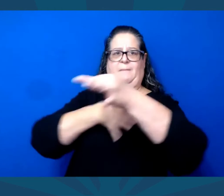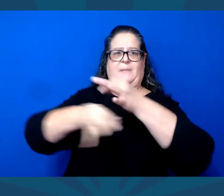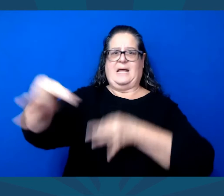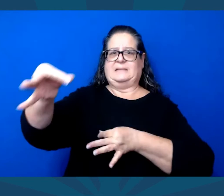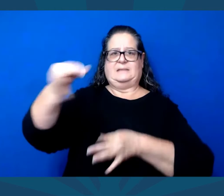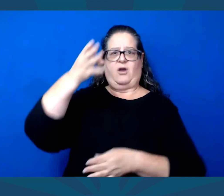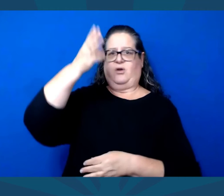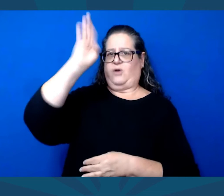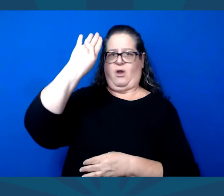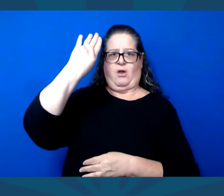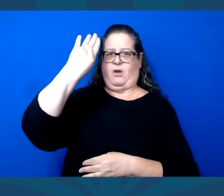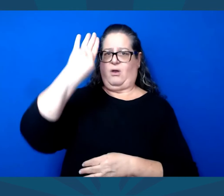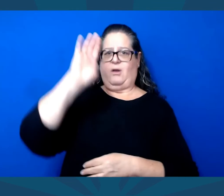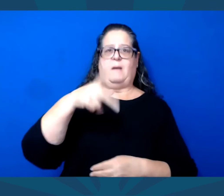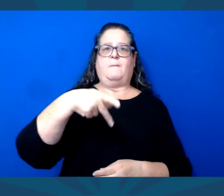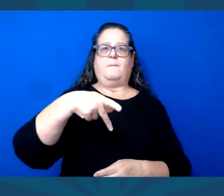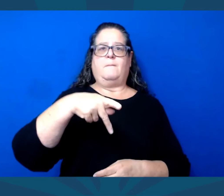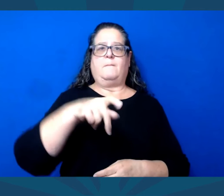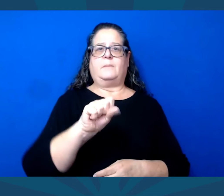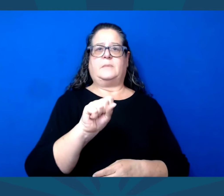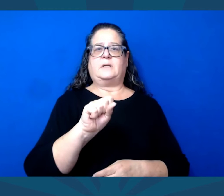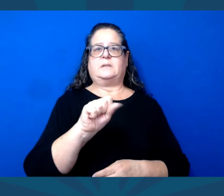Governments should not attempt to supplant God,